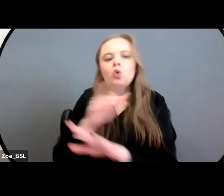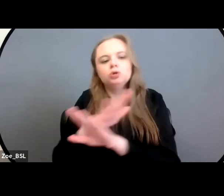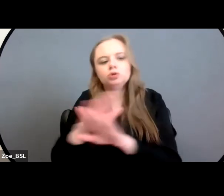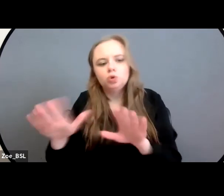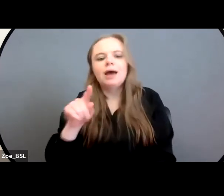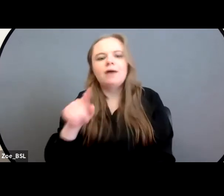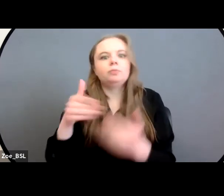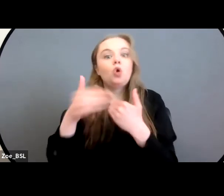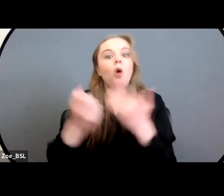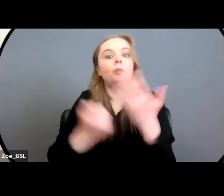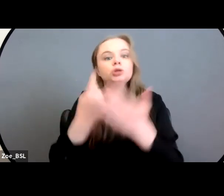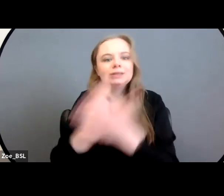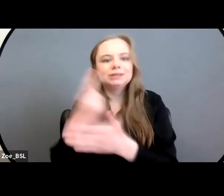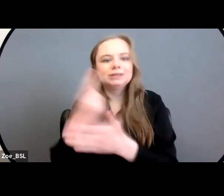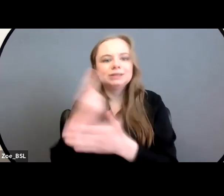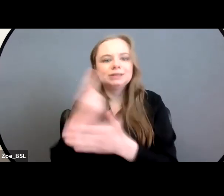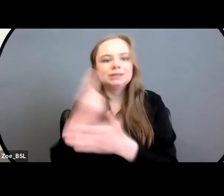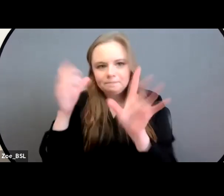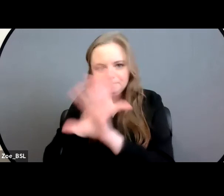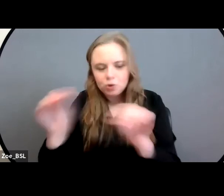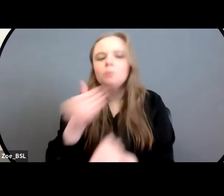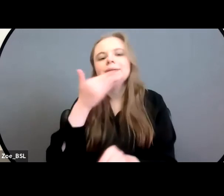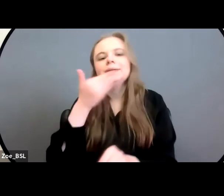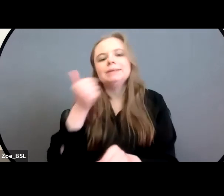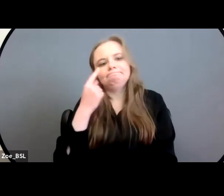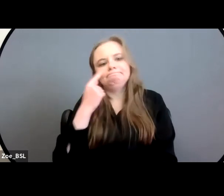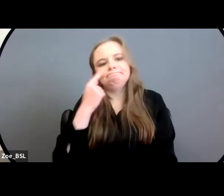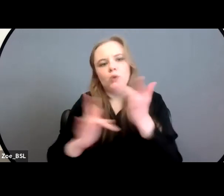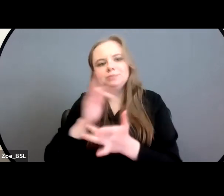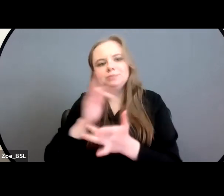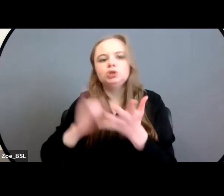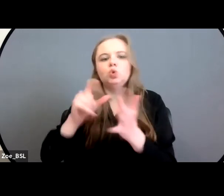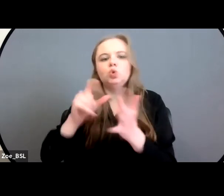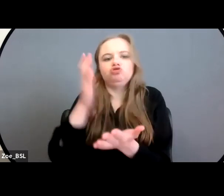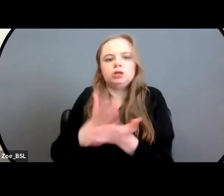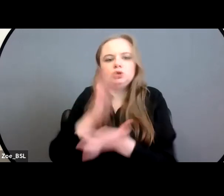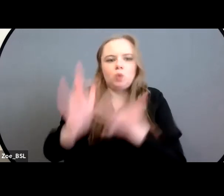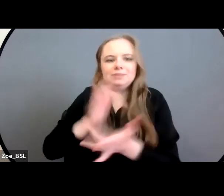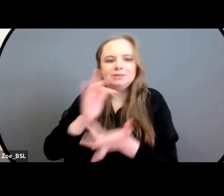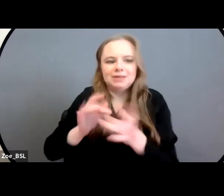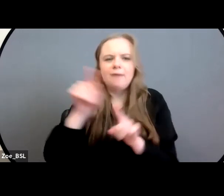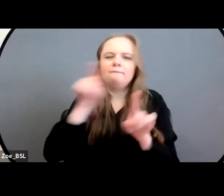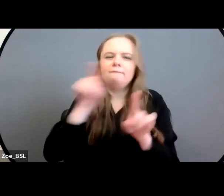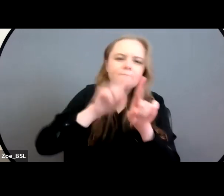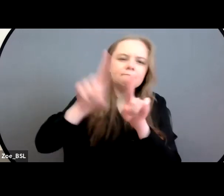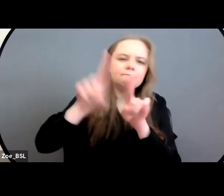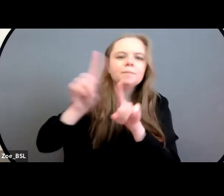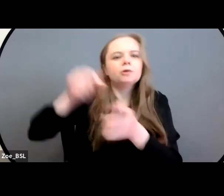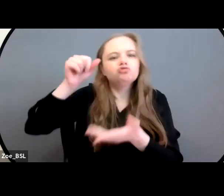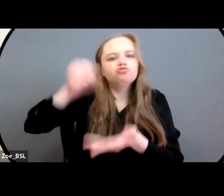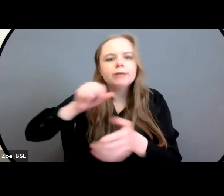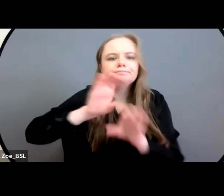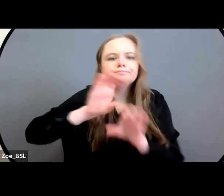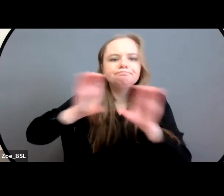at the moment. So do have a look at the Snowdon Trust website. They offer a number of grants throughout the year to help additional costs,